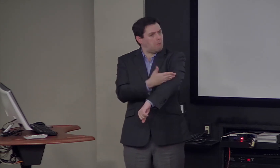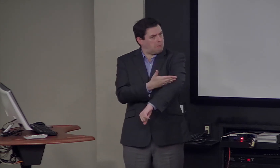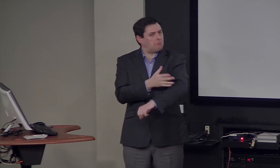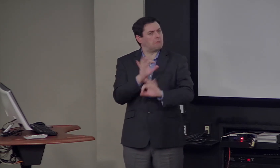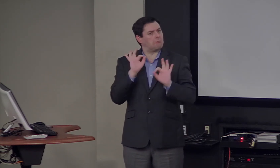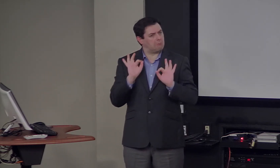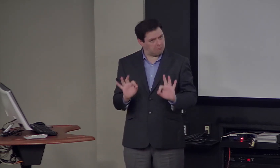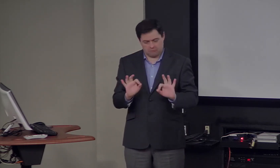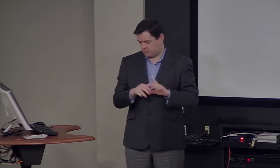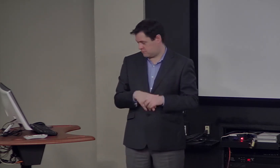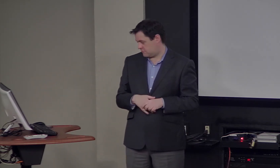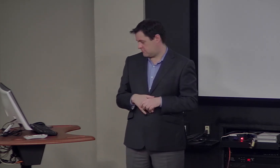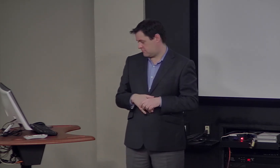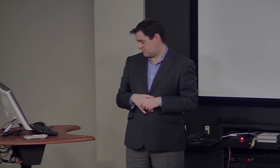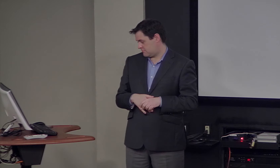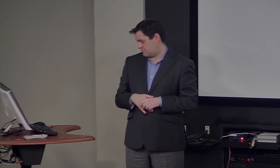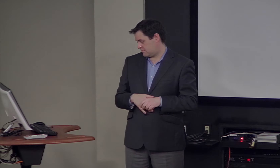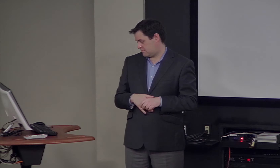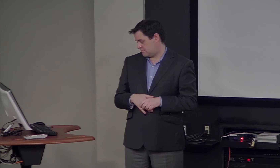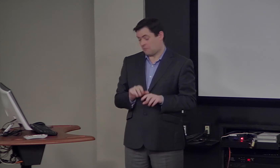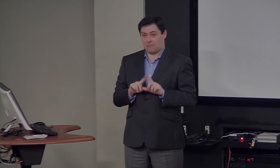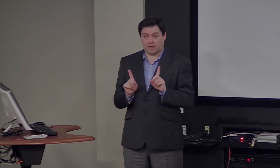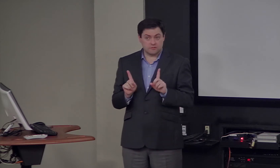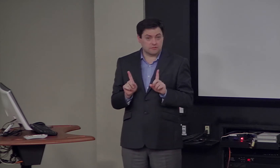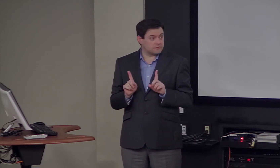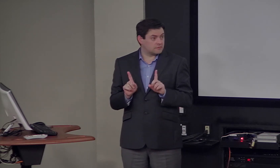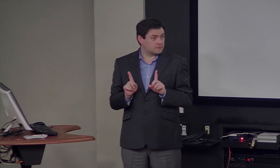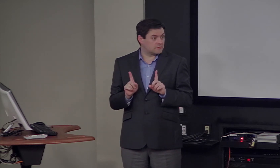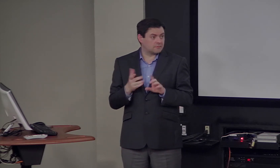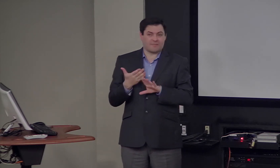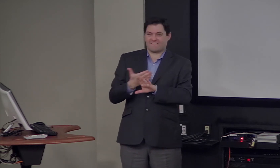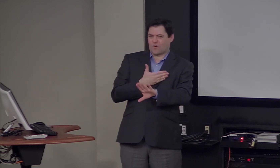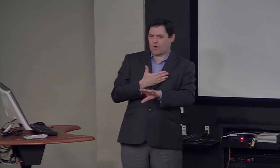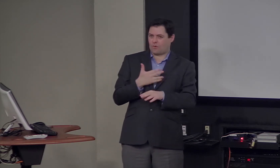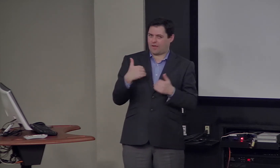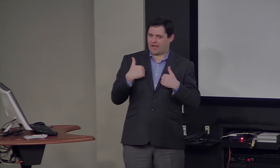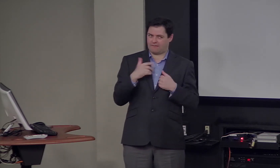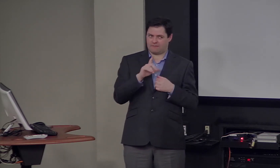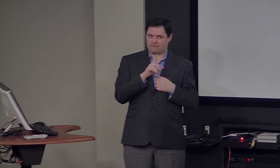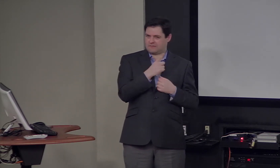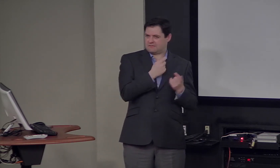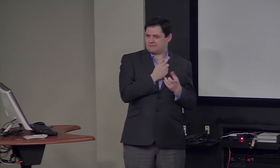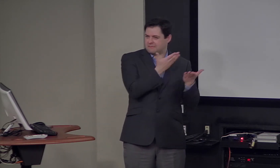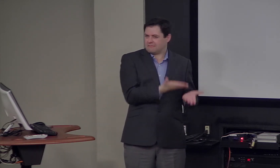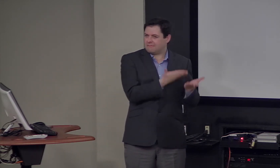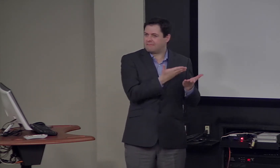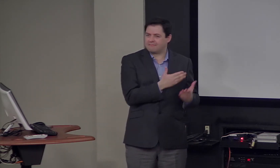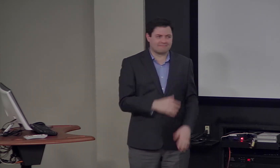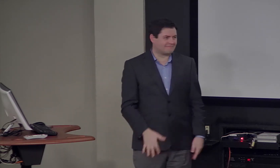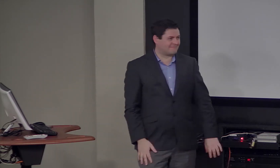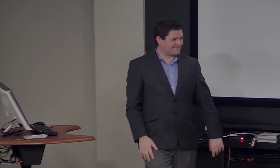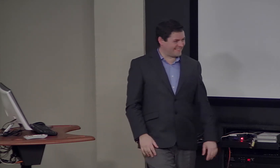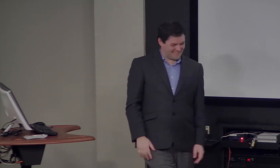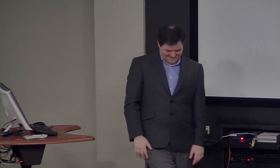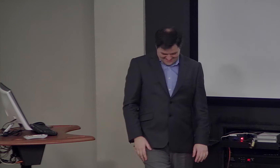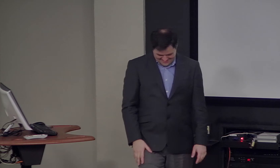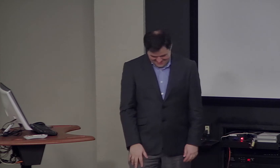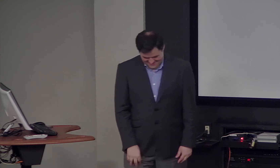go between two different languages, we do see an improvement here as well, with greater fluency in the language being achieved. Looks like I have some questions